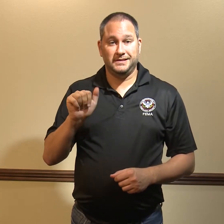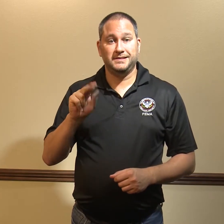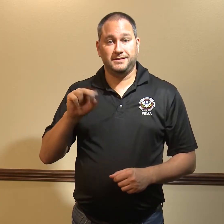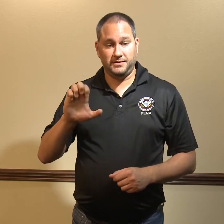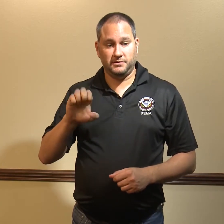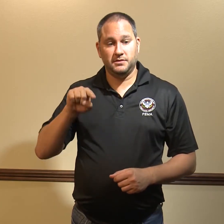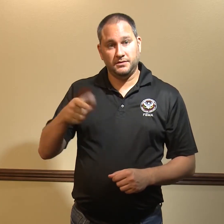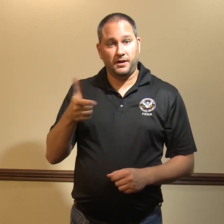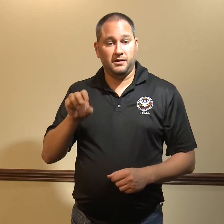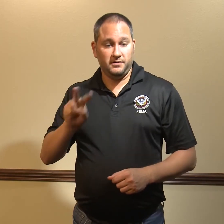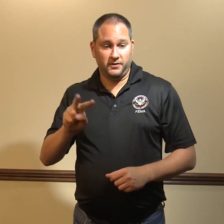www.disasterassistance.gov.